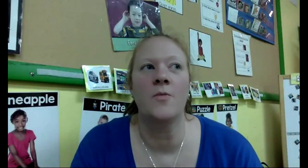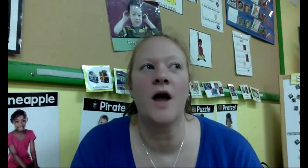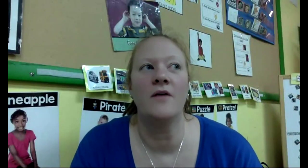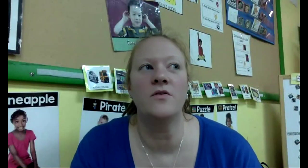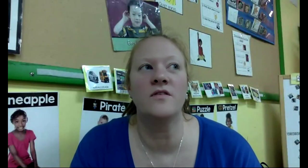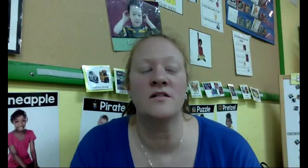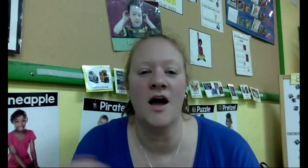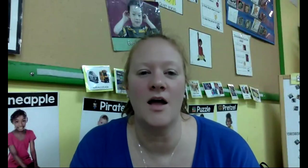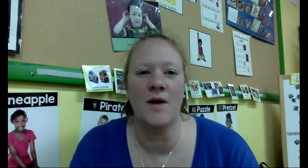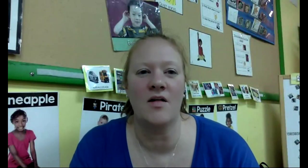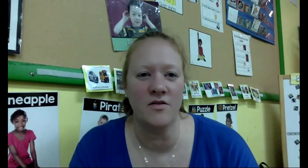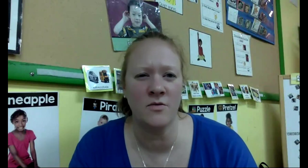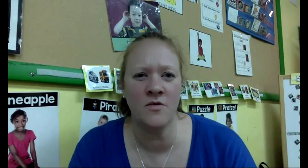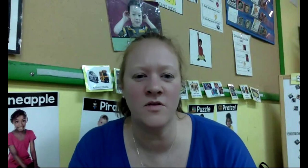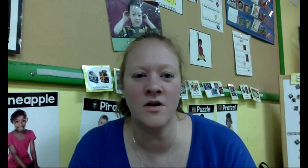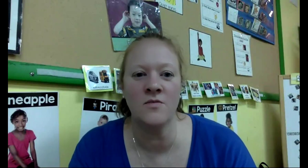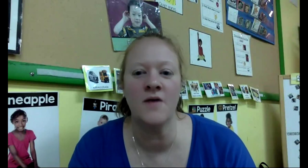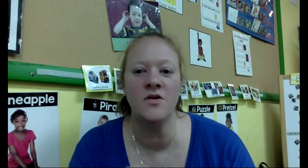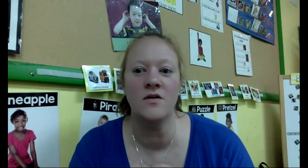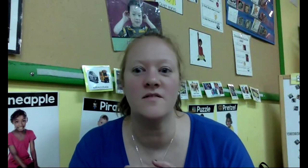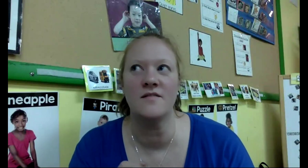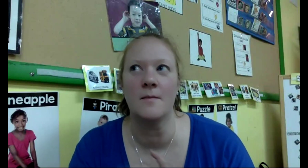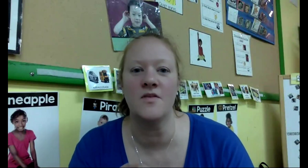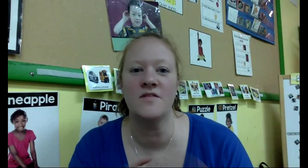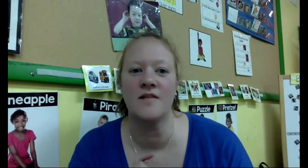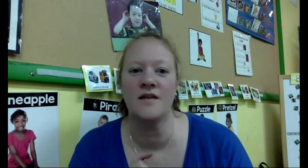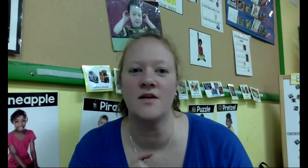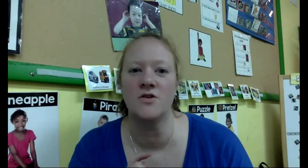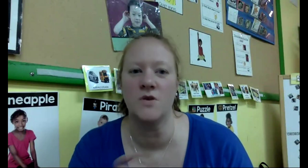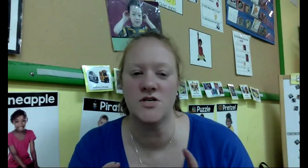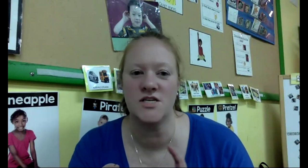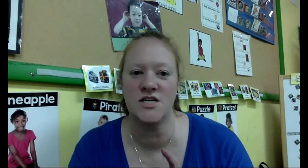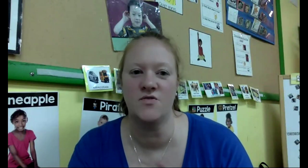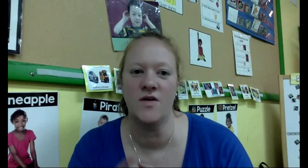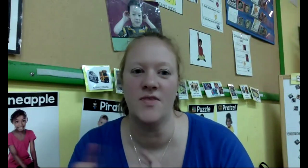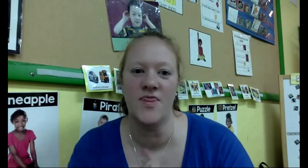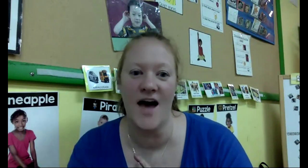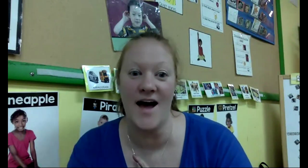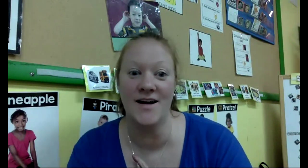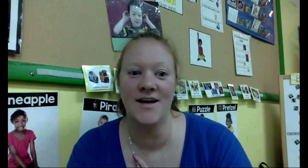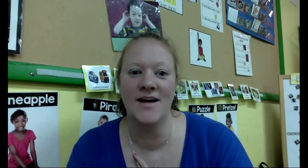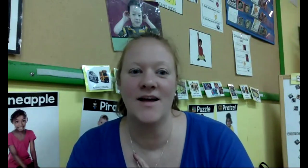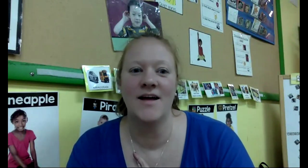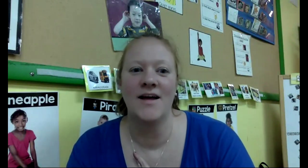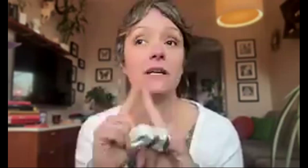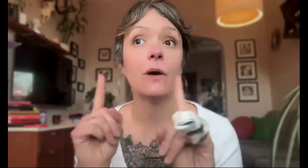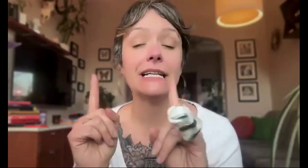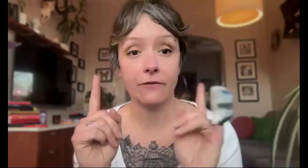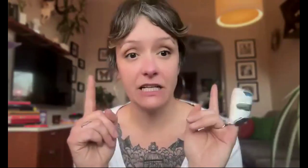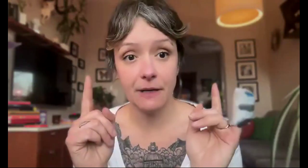But I've used it a lot in my classroom over the years. But I've noticed that some of the signs that you do are different than that. The reason why it's different is